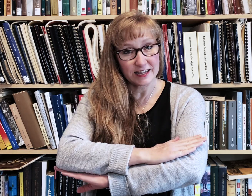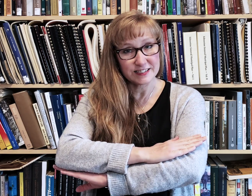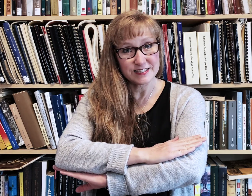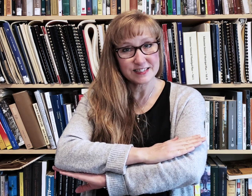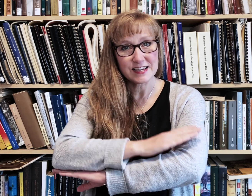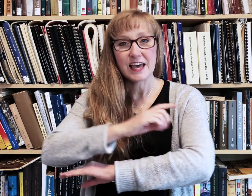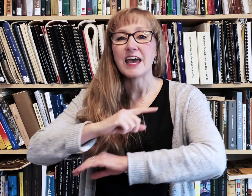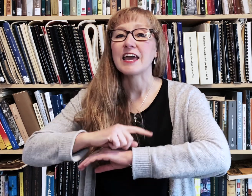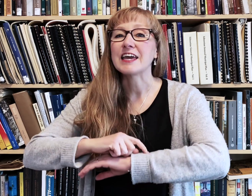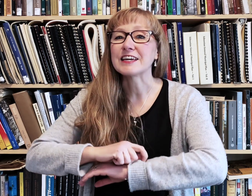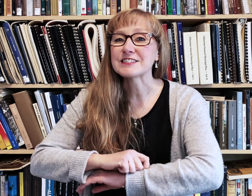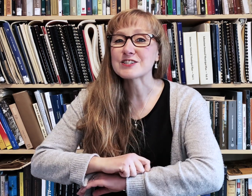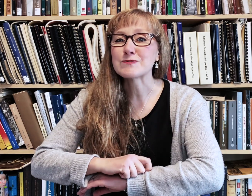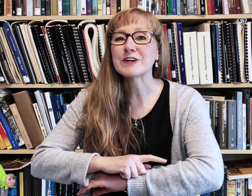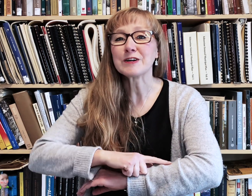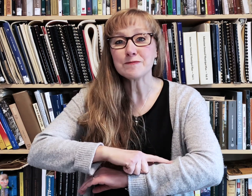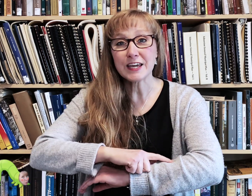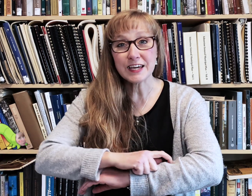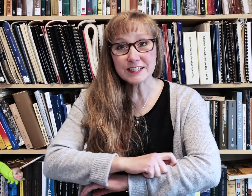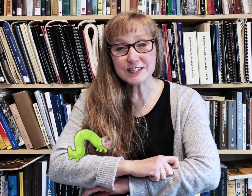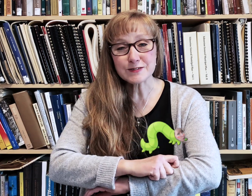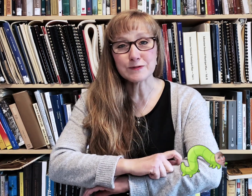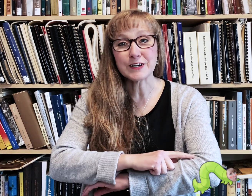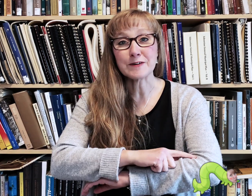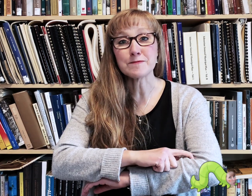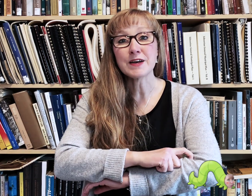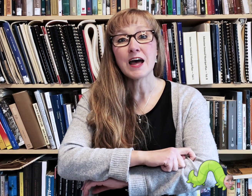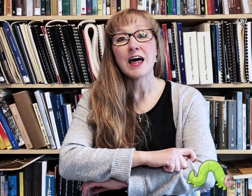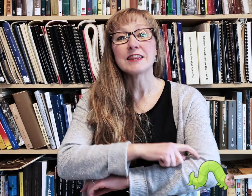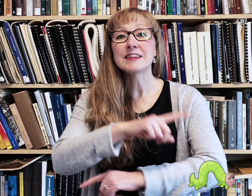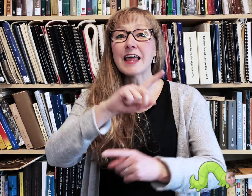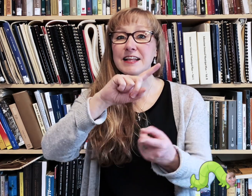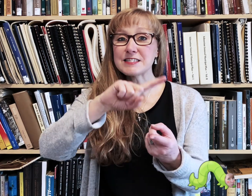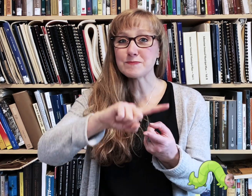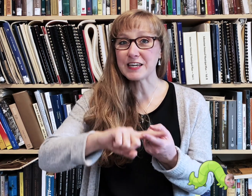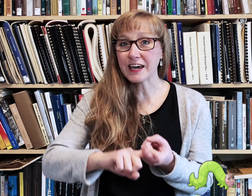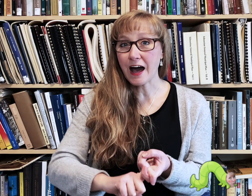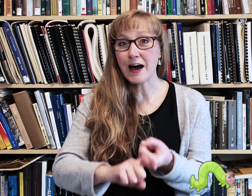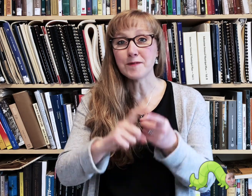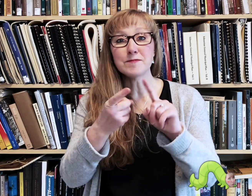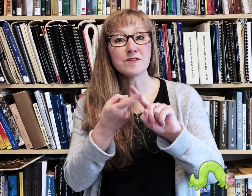ends. Inchworm, inchworm, let's become friends.